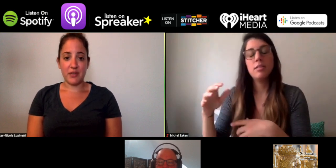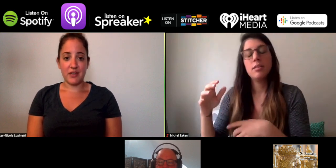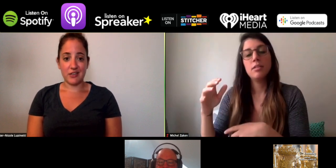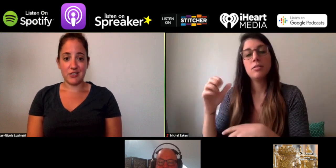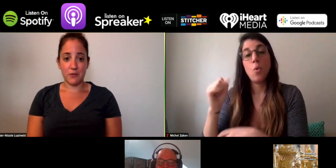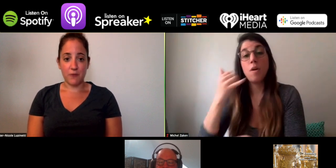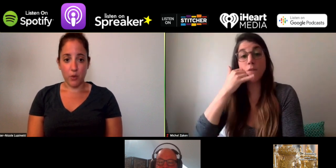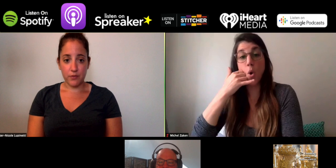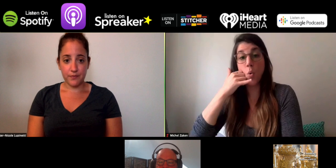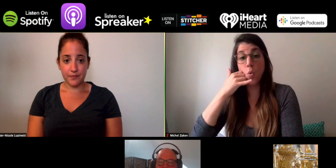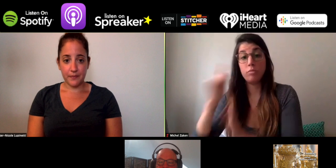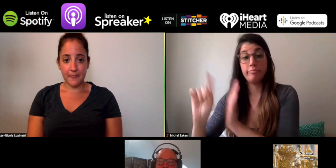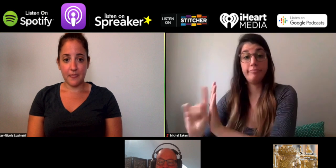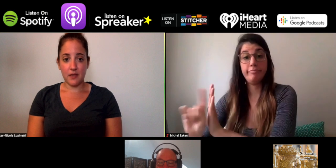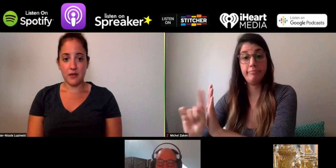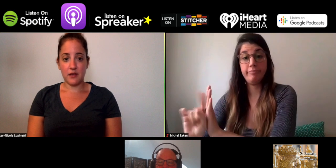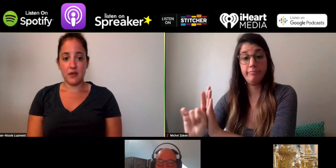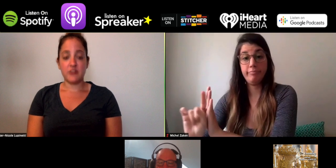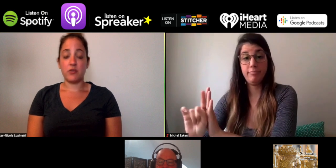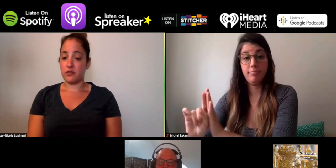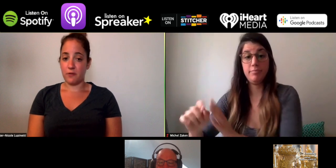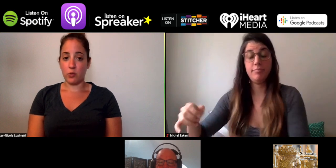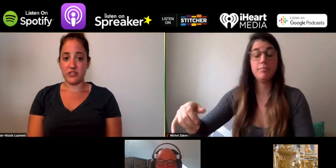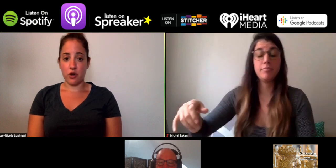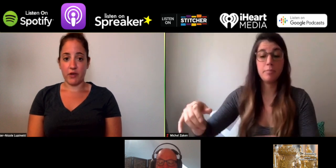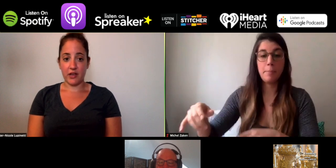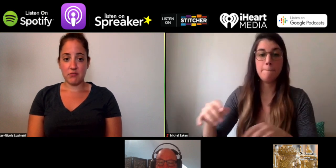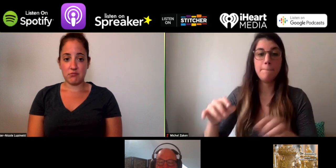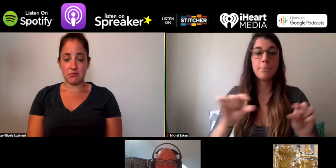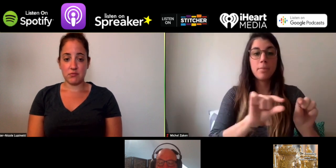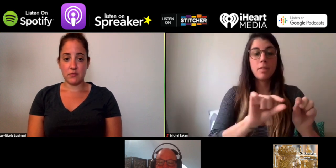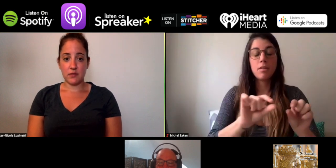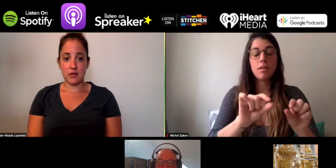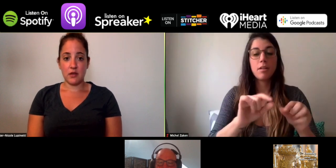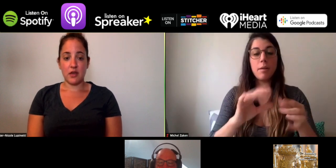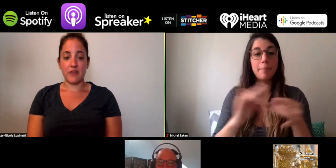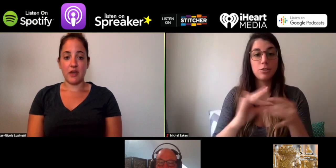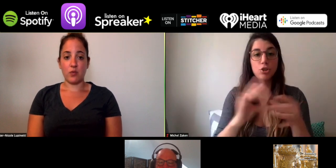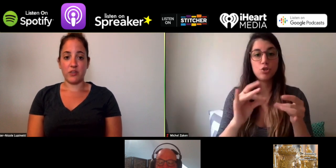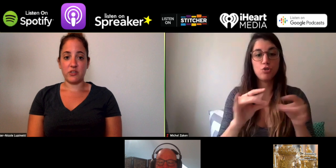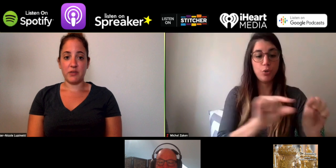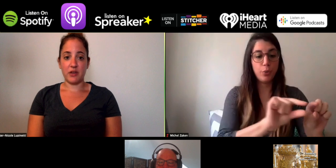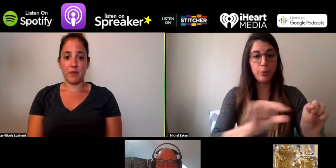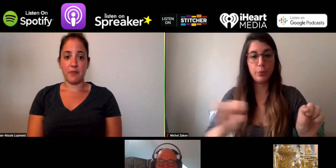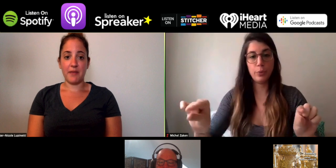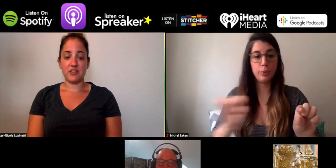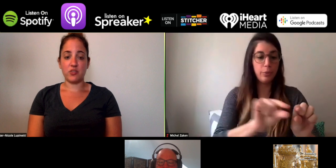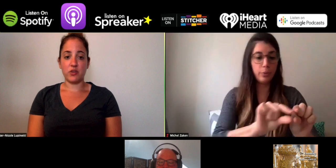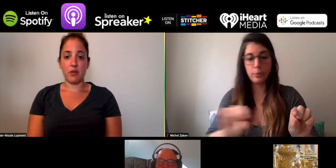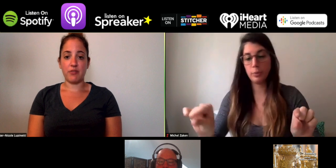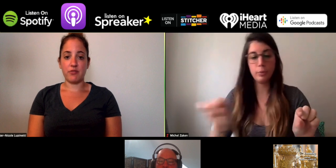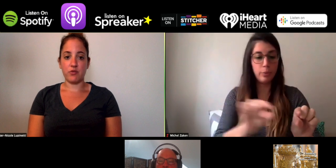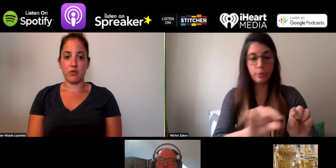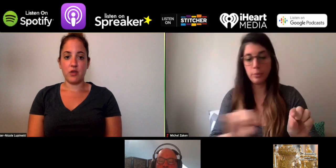that would be connected to a phone. So the phone would start ringing. And then once you'd pick it up, the message